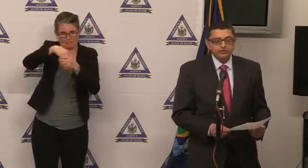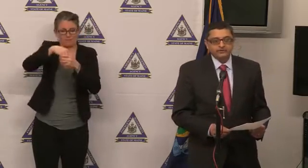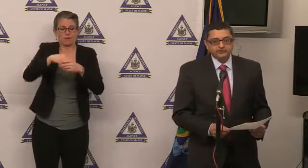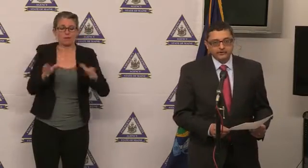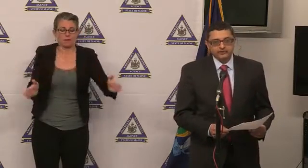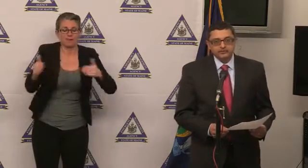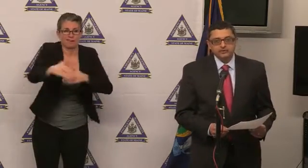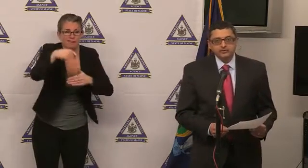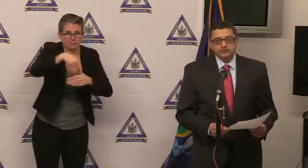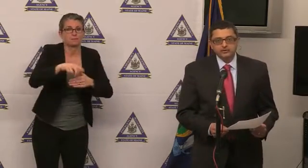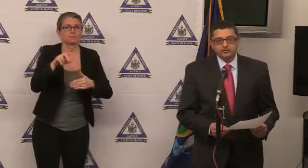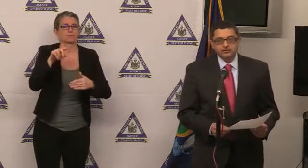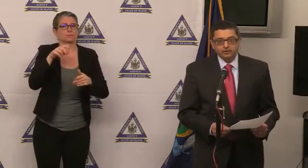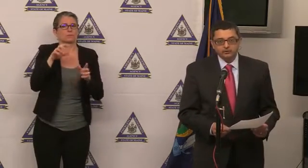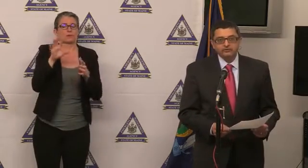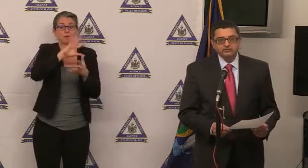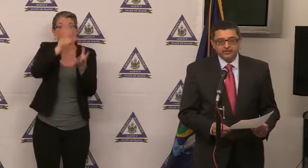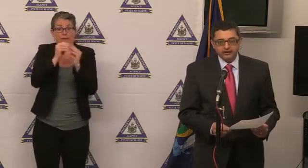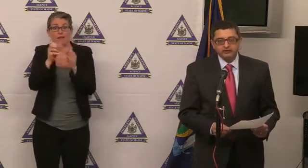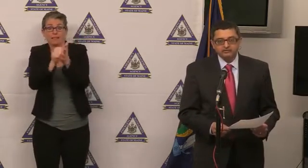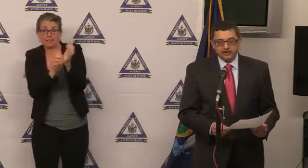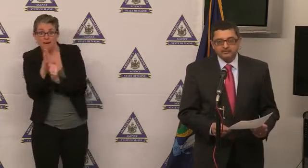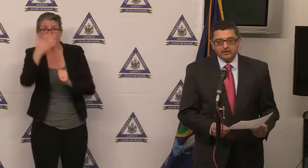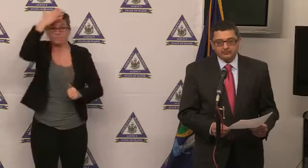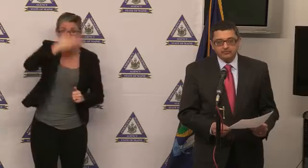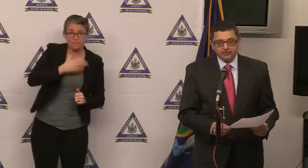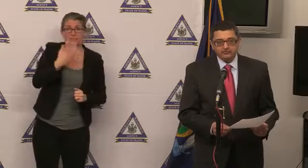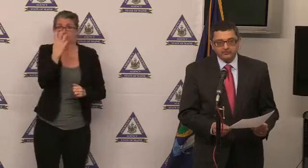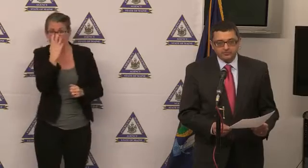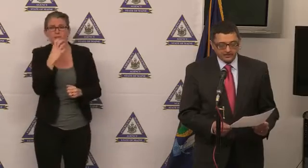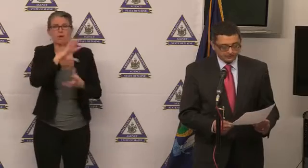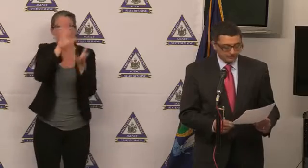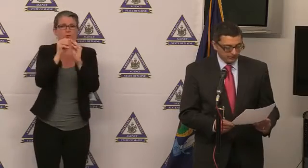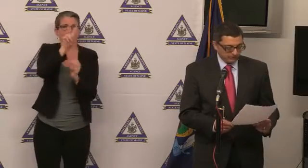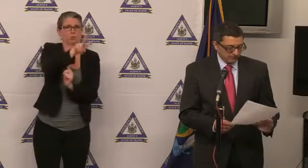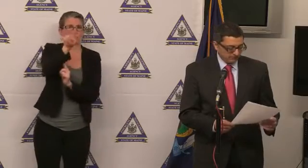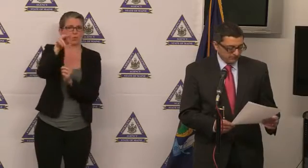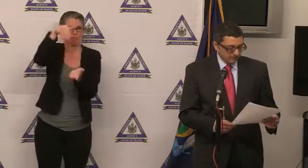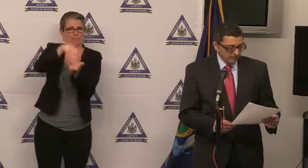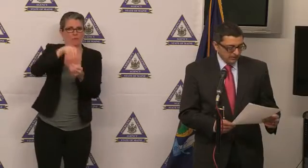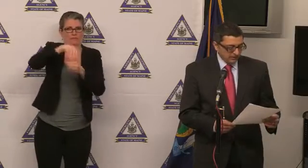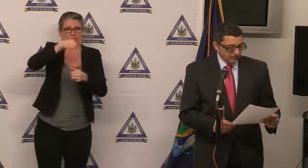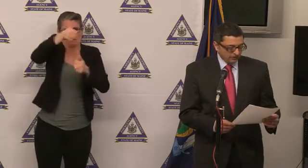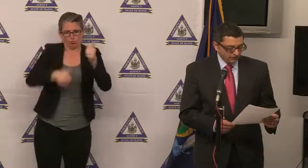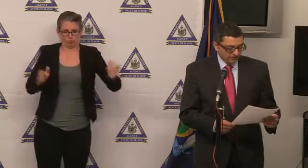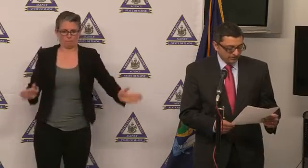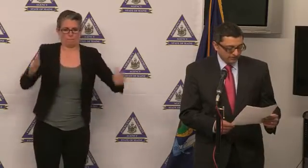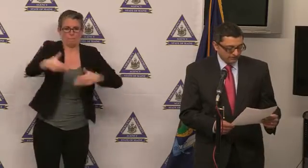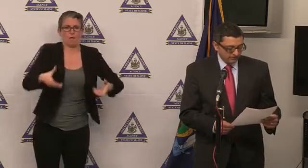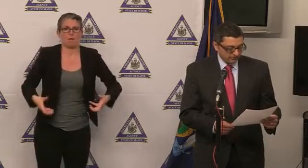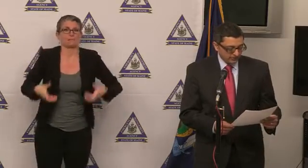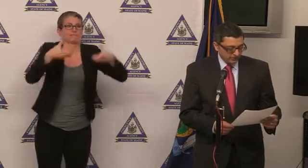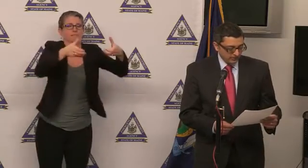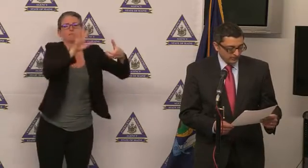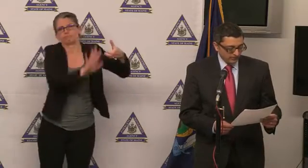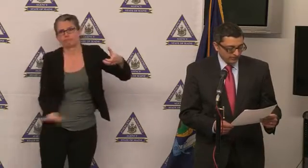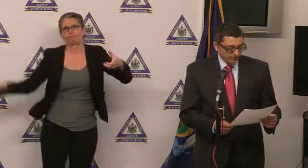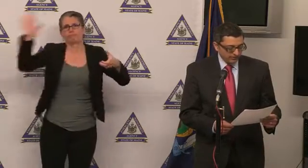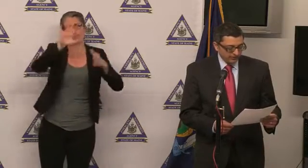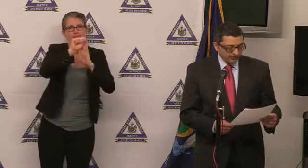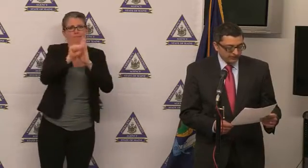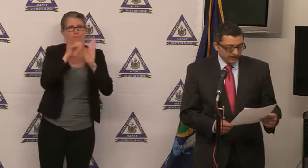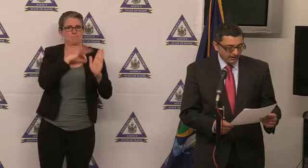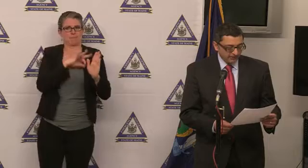who received those vital, life-saving pieces of protective equipment. Among the recipients